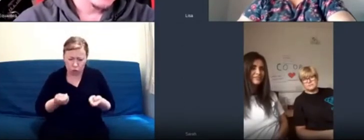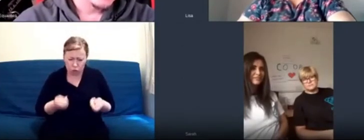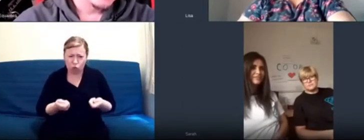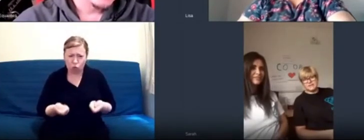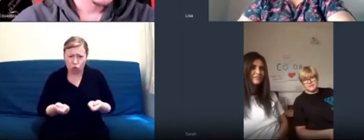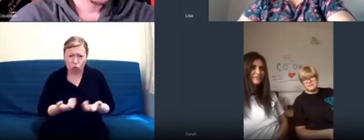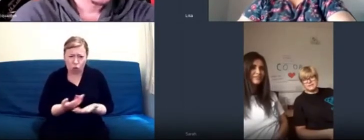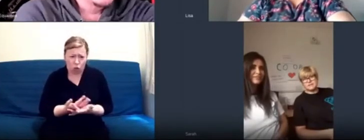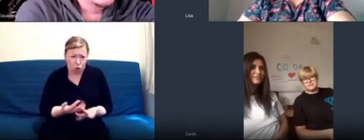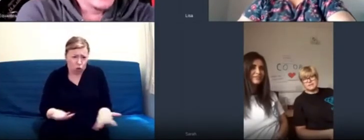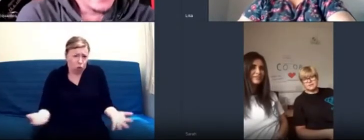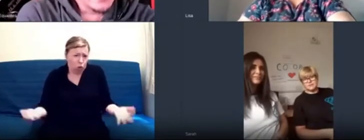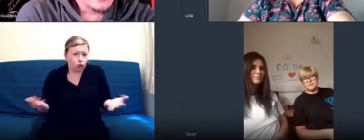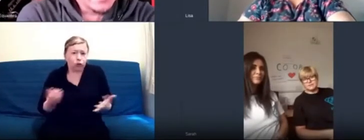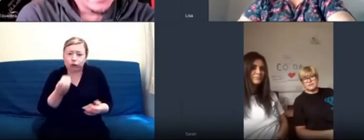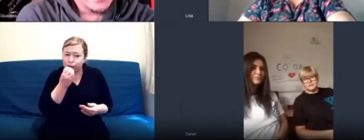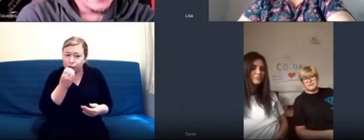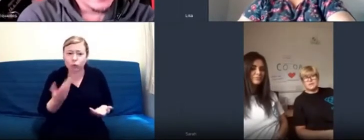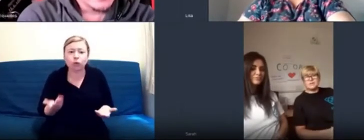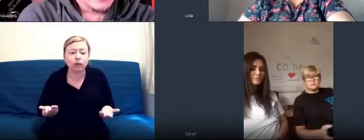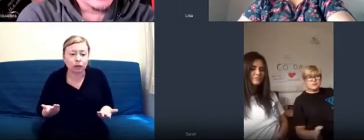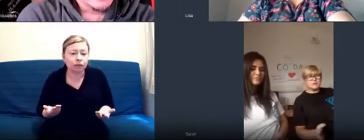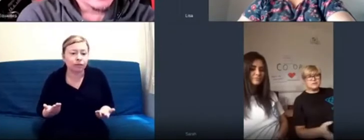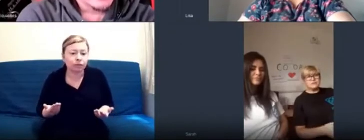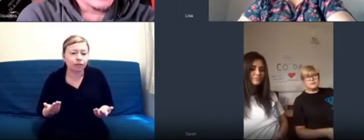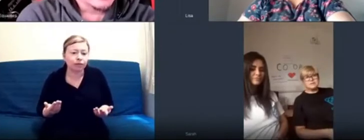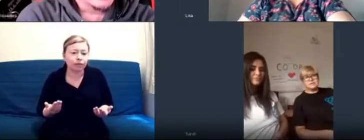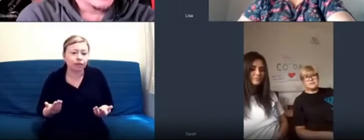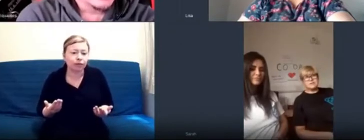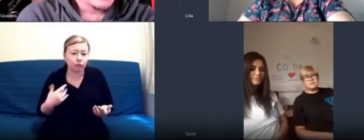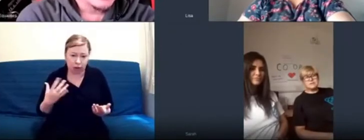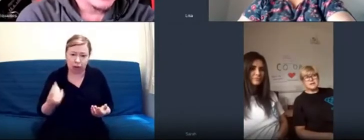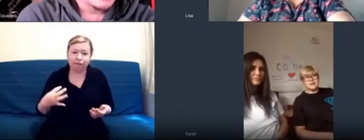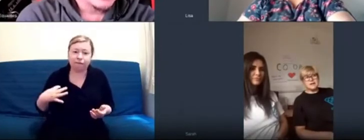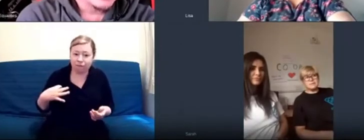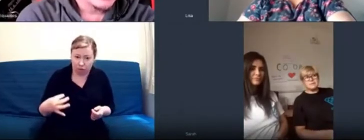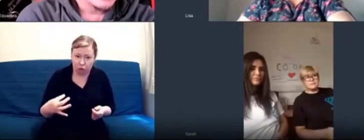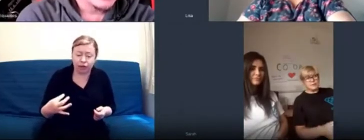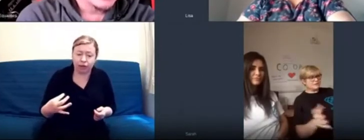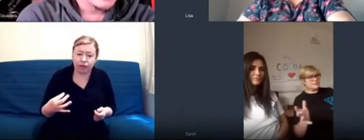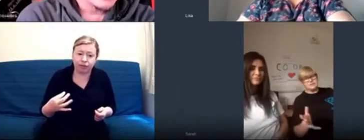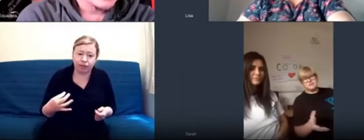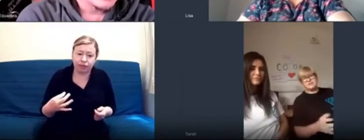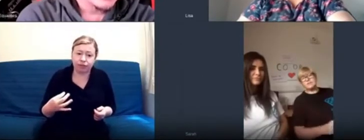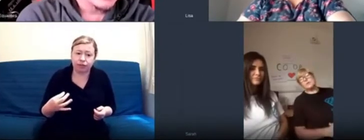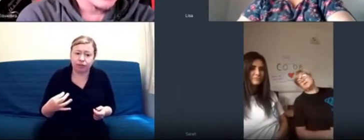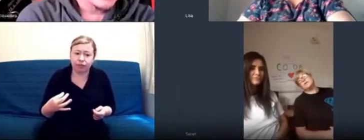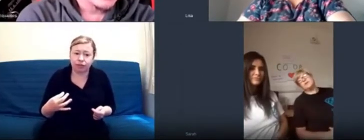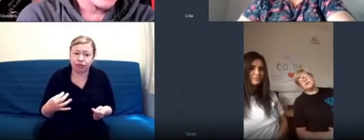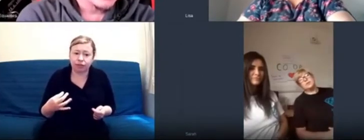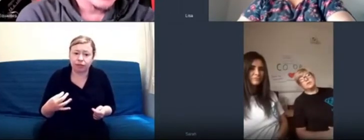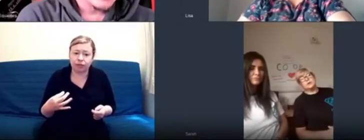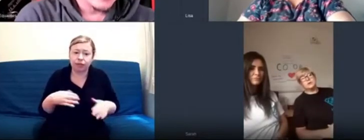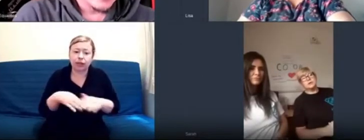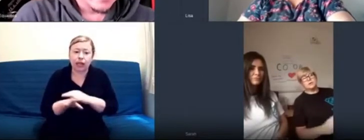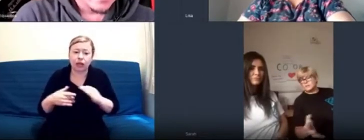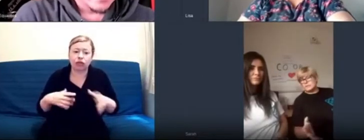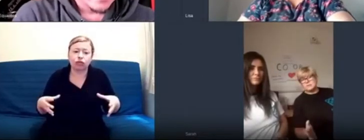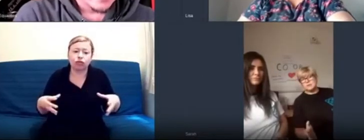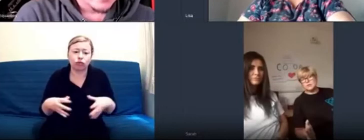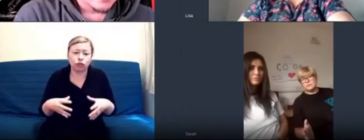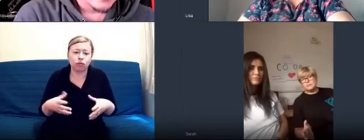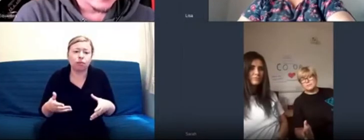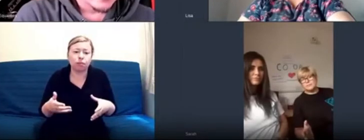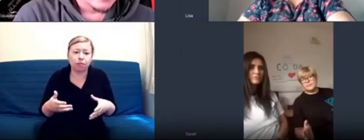scale, you need, you know, we do have volunteers, well, everybody even in within the group